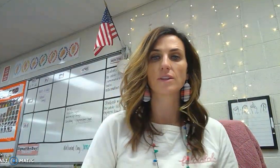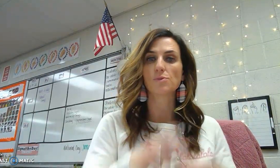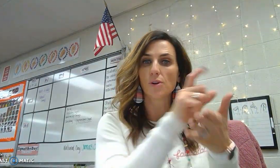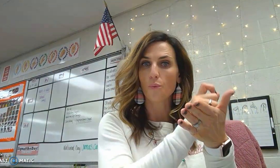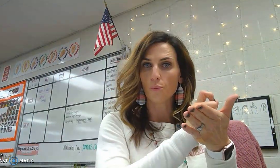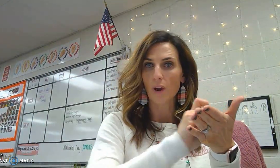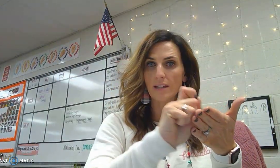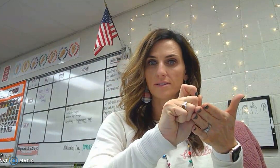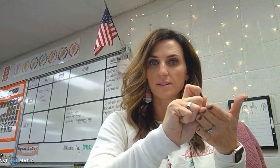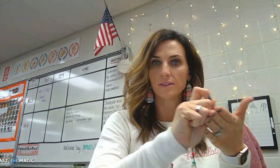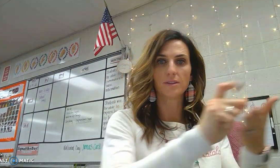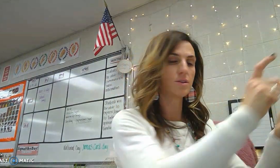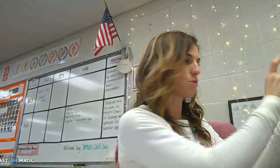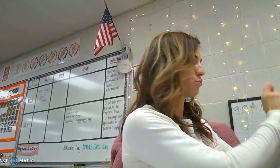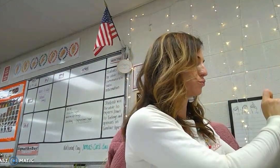Next one, right.